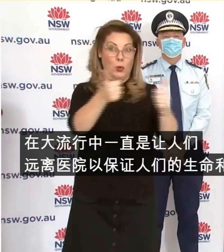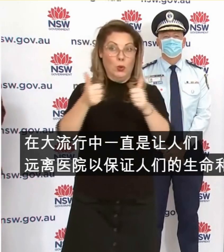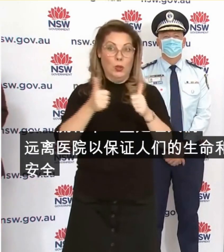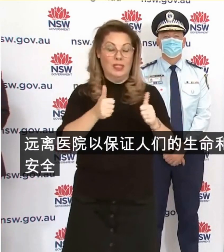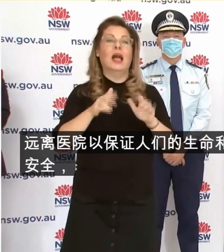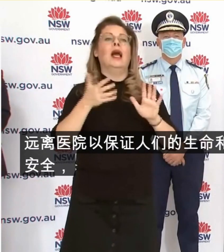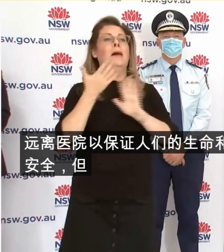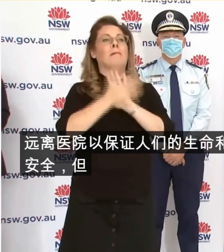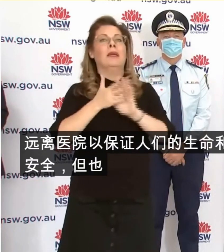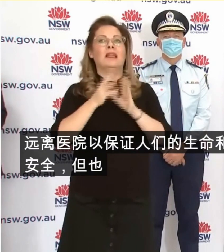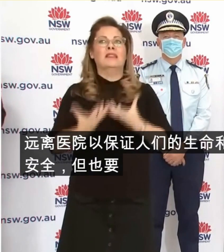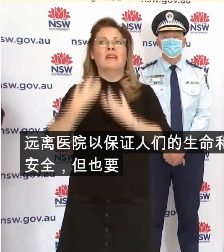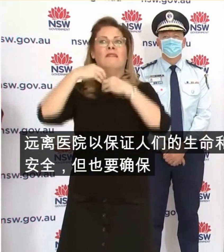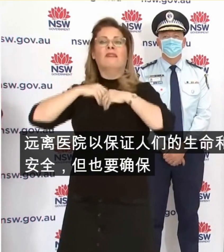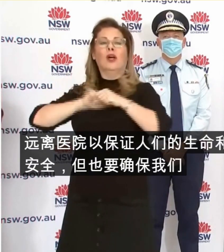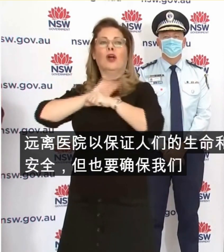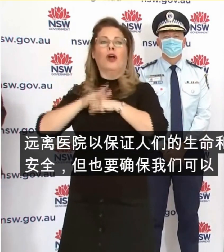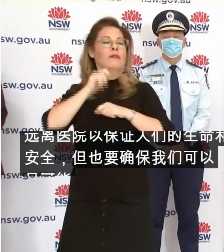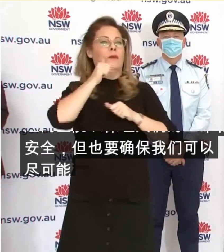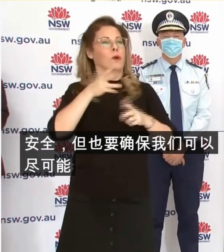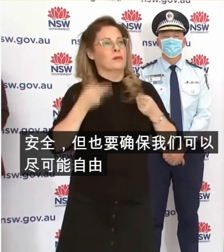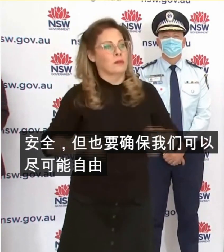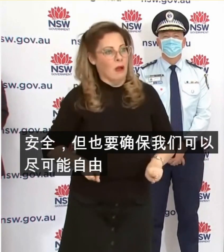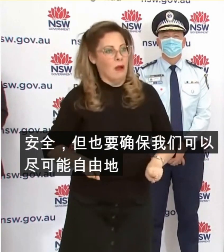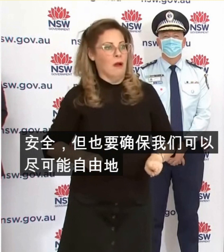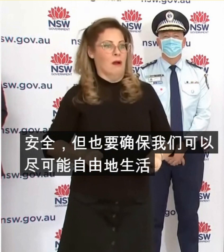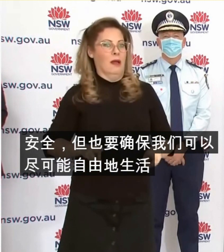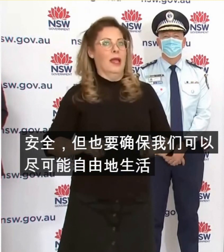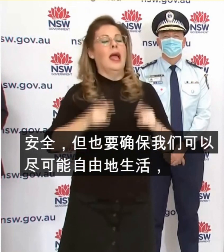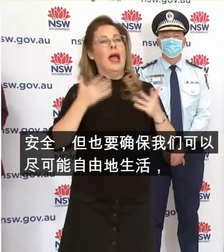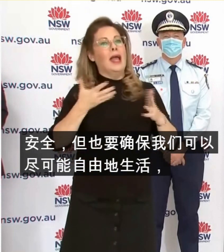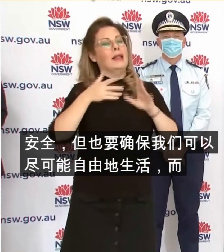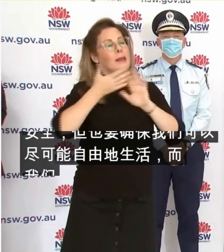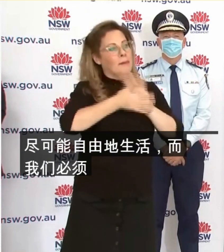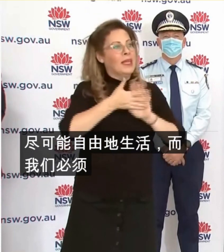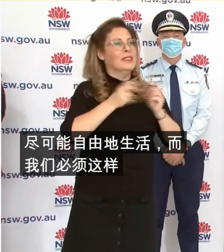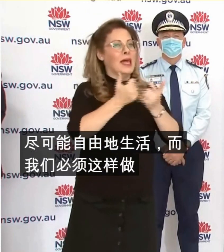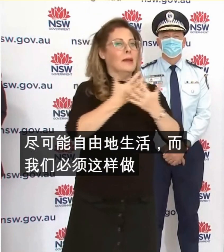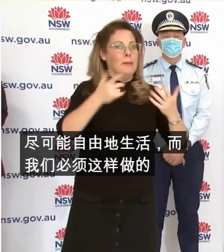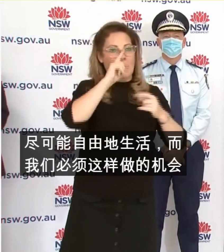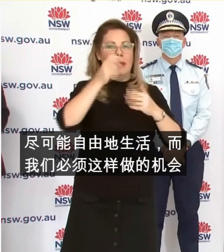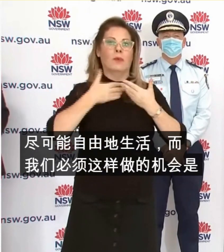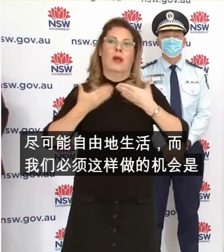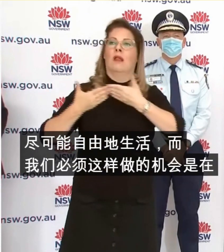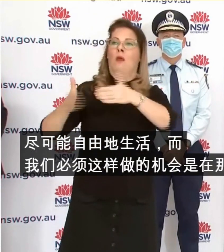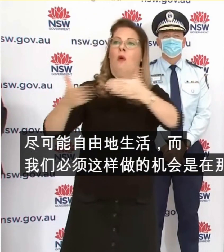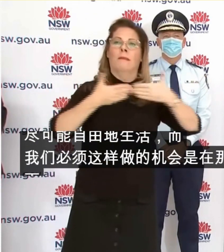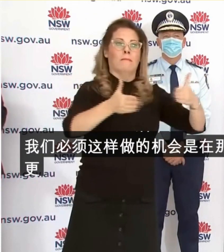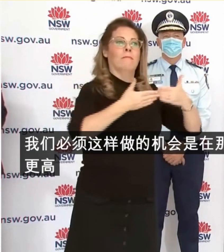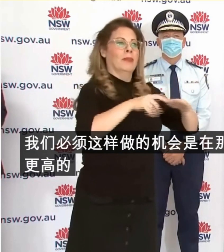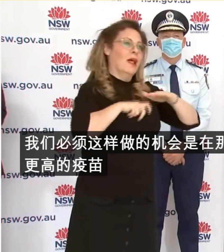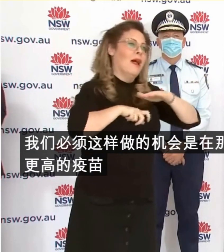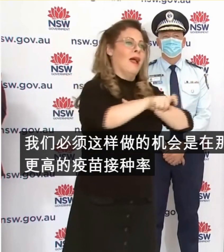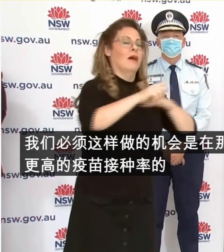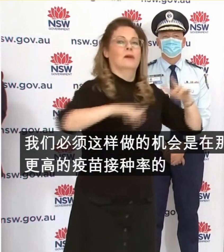to keep people alive and safe, but to also make sure that we can live as freely as possible. And the chance we have to do that is